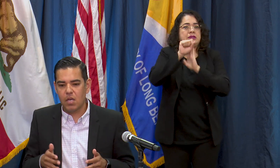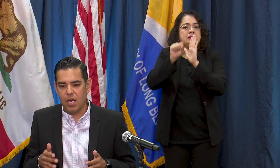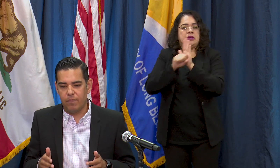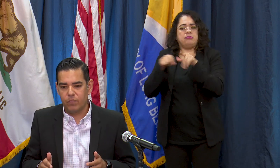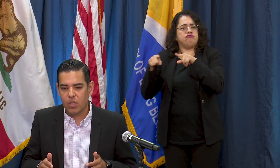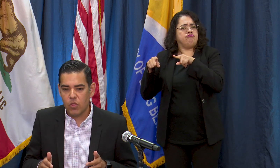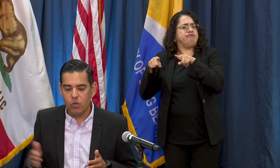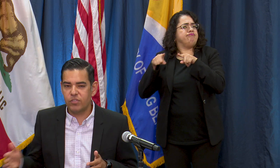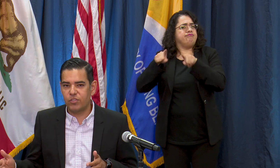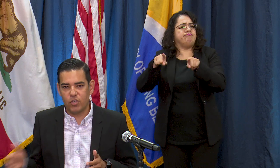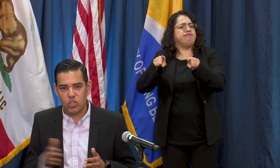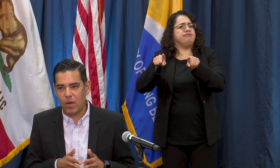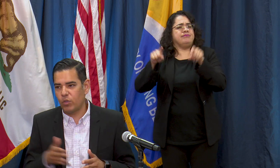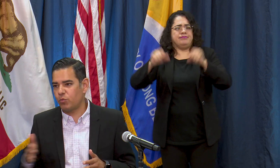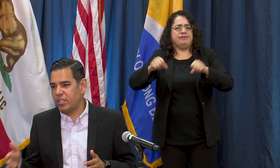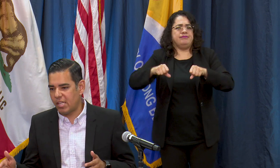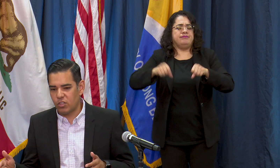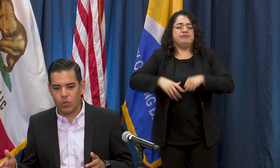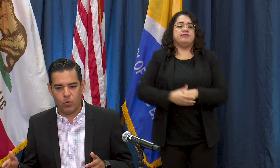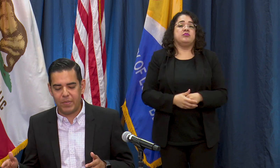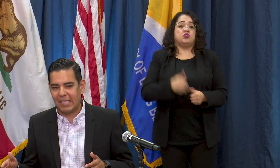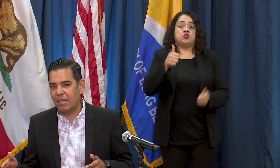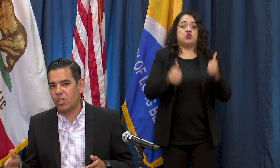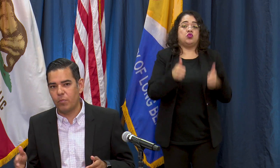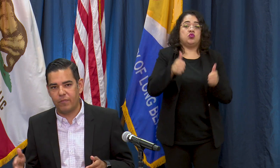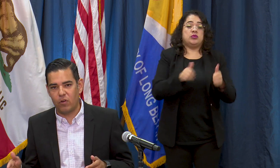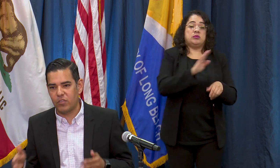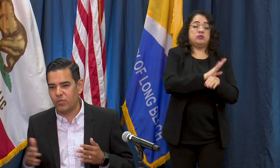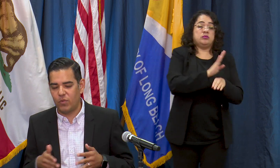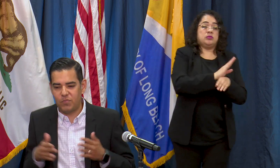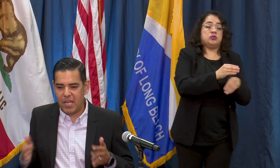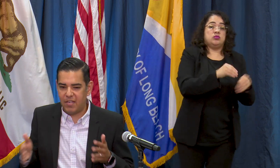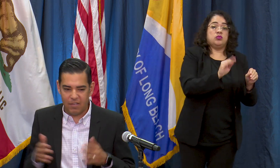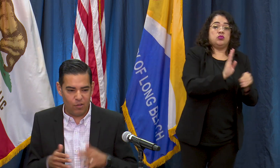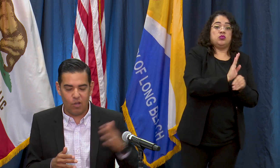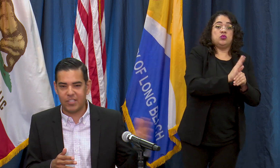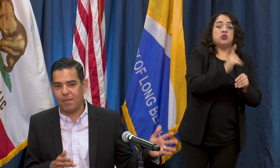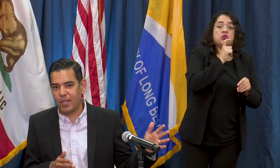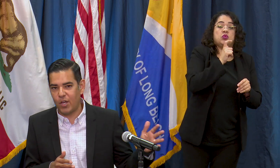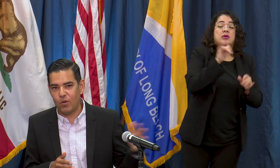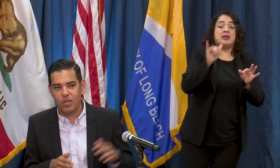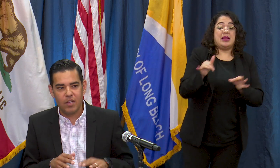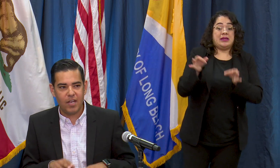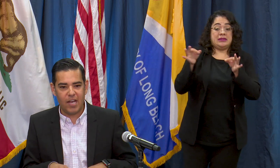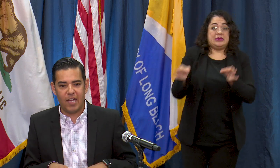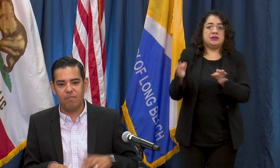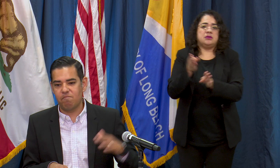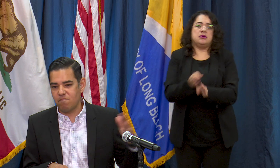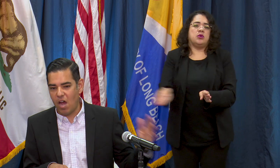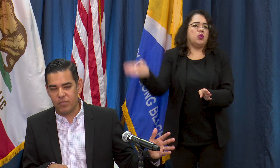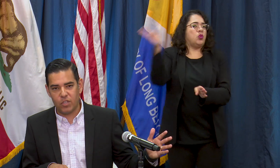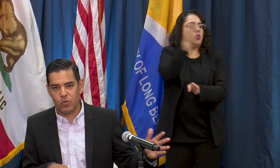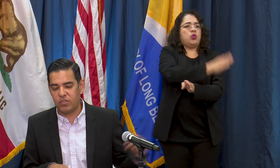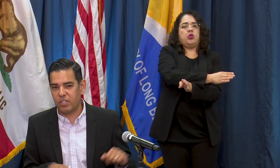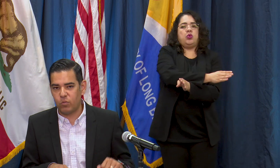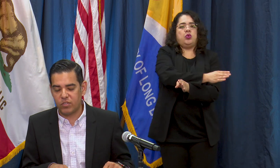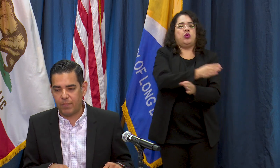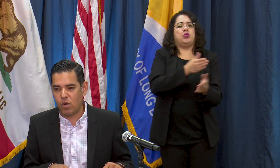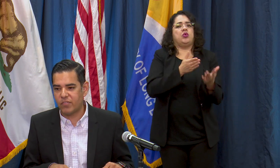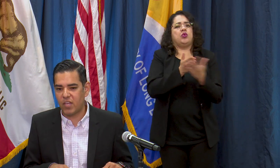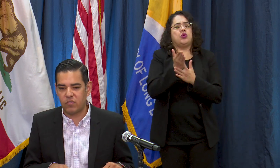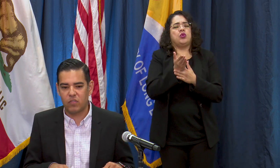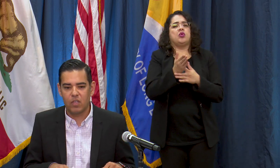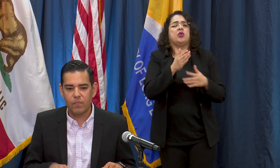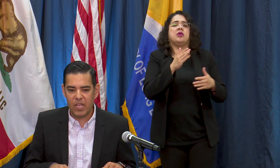So those decisions about which retailers would be allowed to open first was made a long time ago, obviously through a